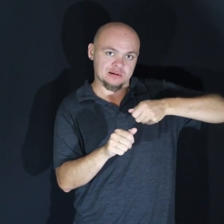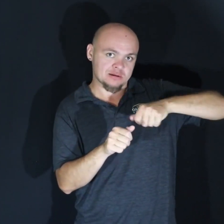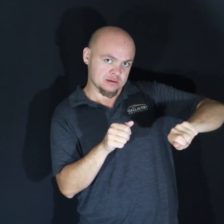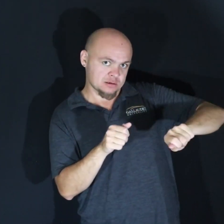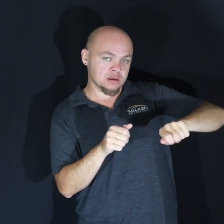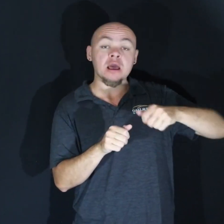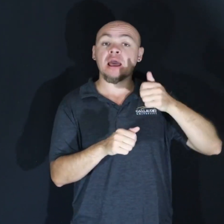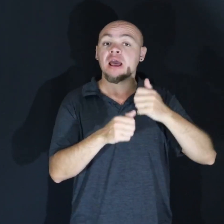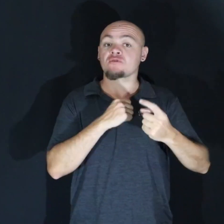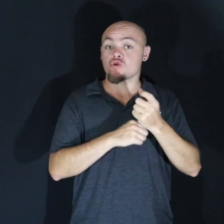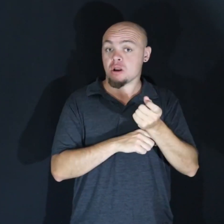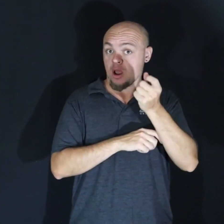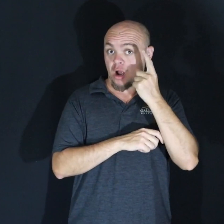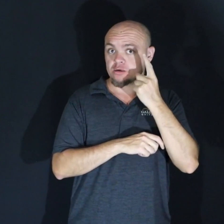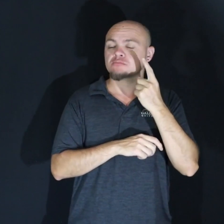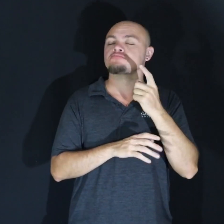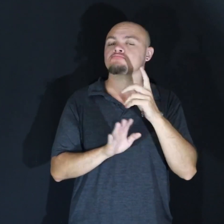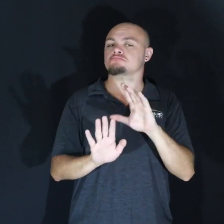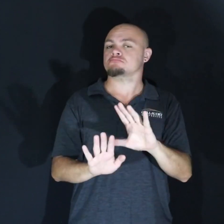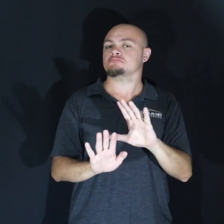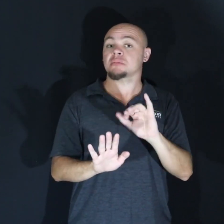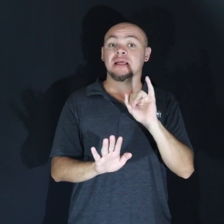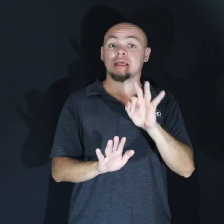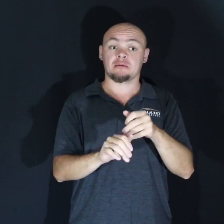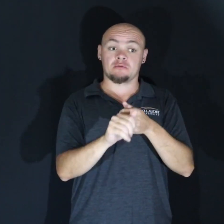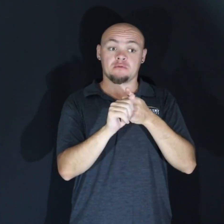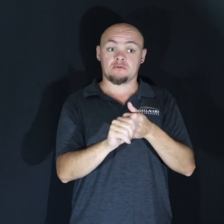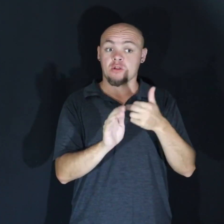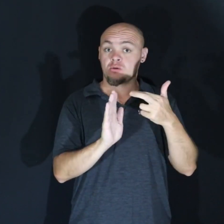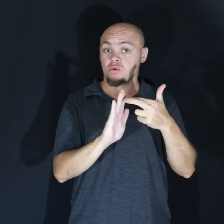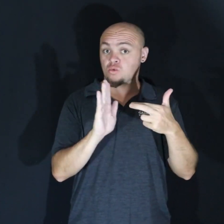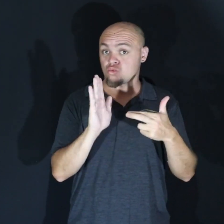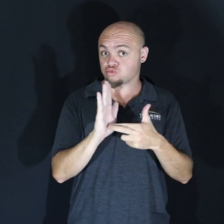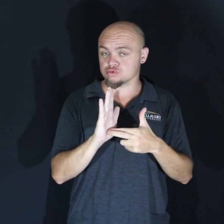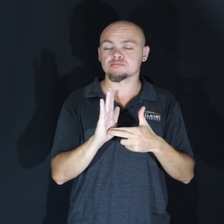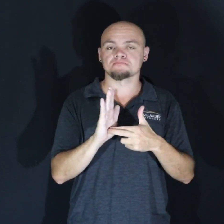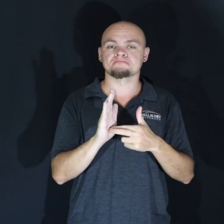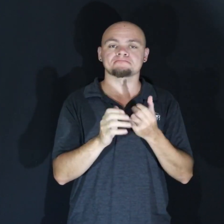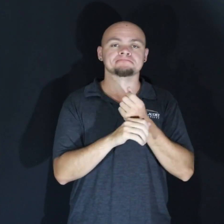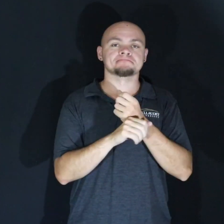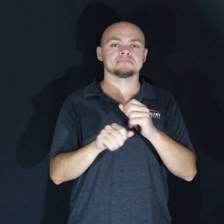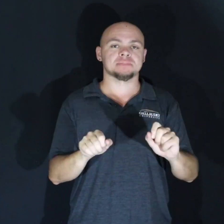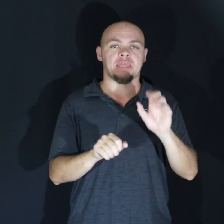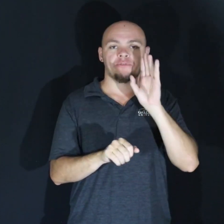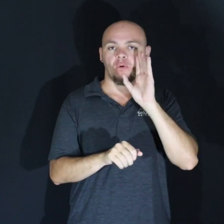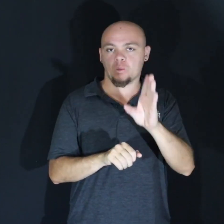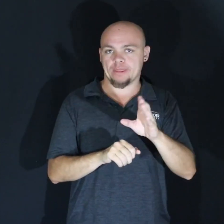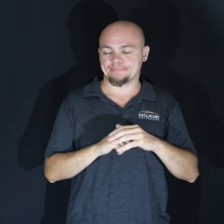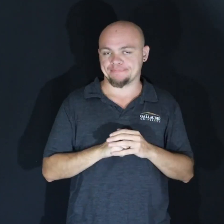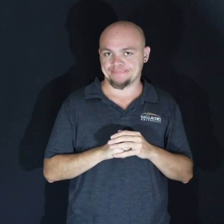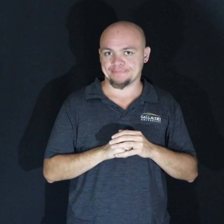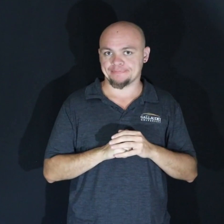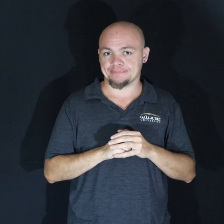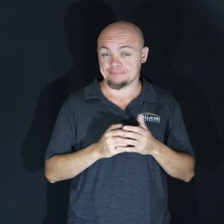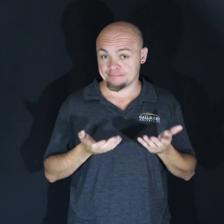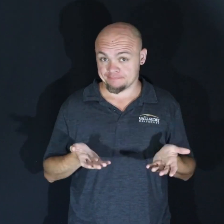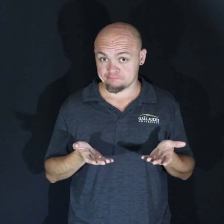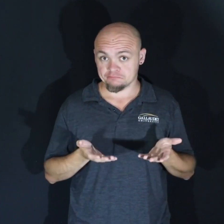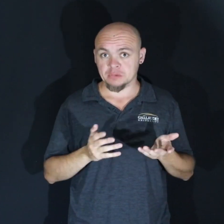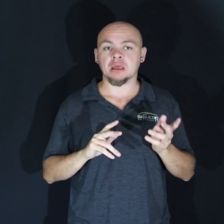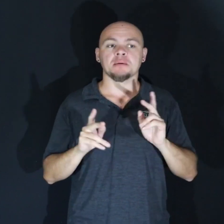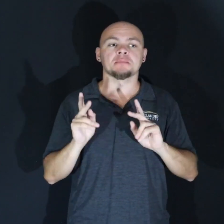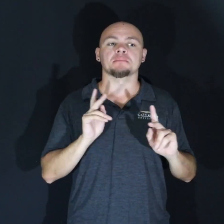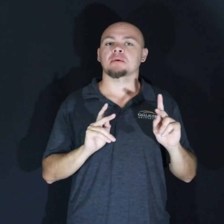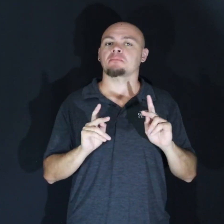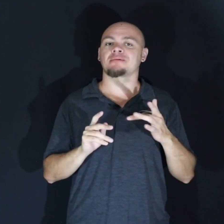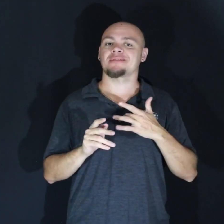understands this, I say that if you follow these rules, you will stay safe. And what this does is remove any